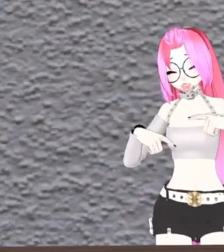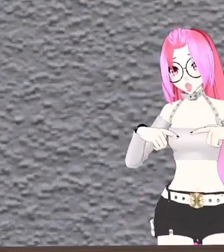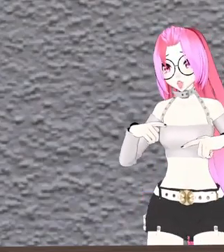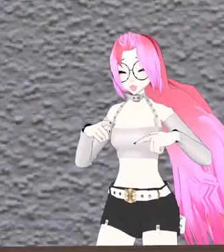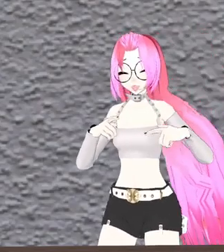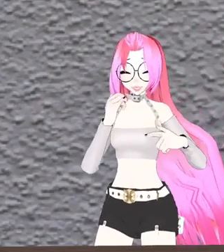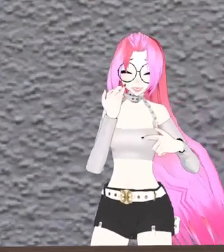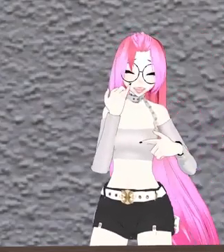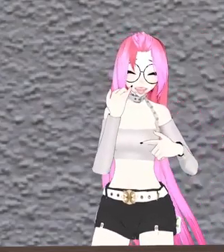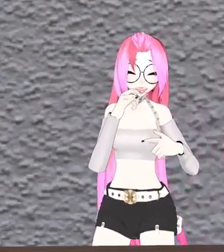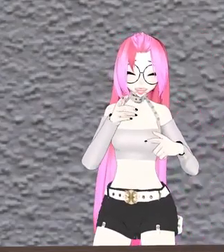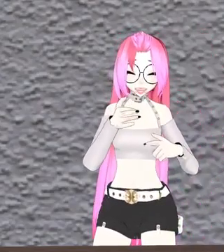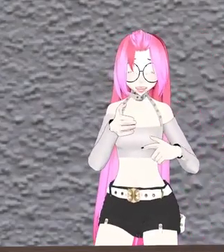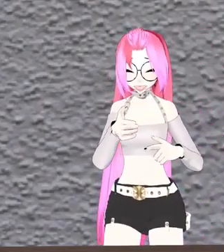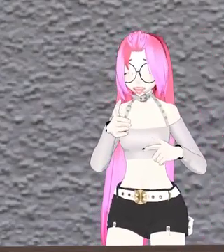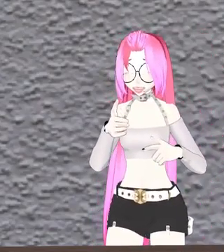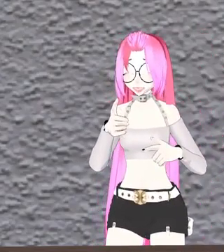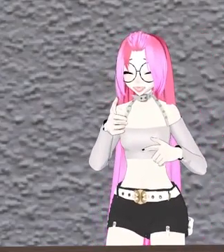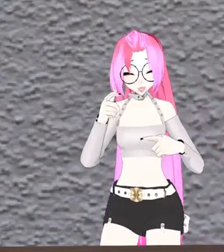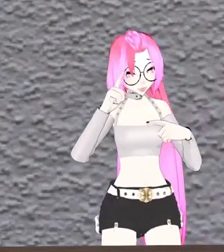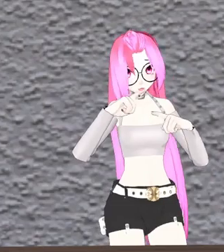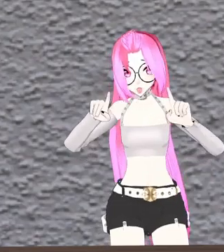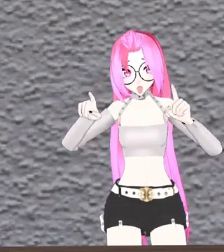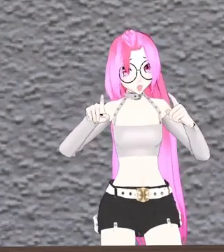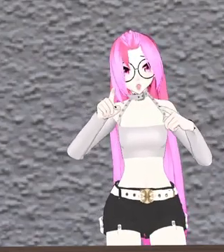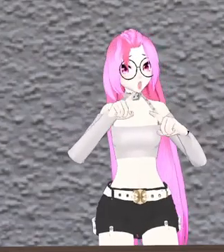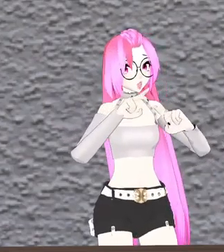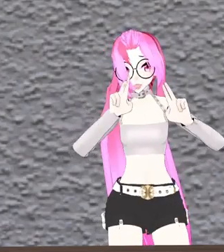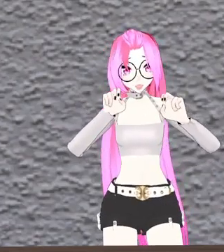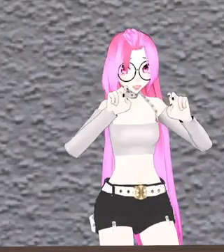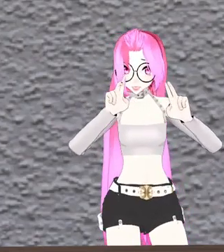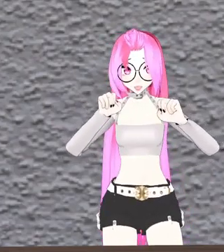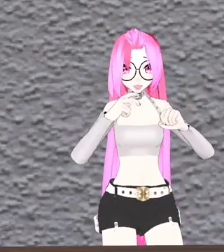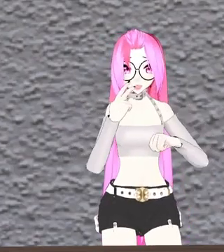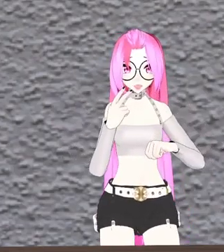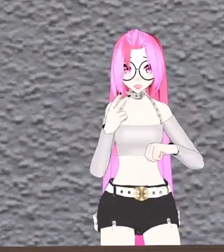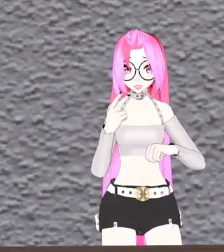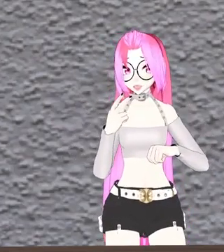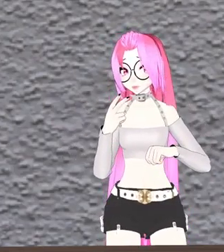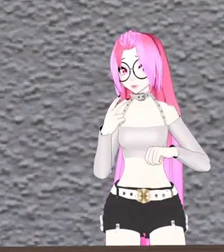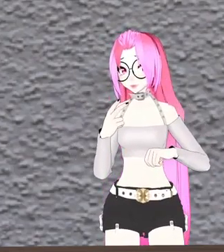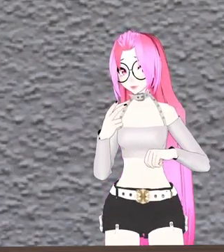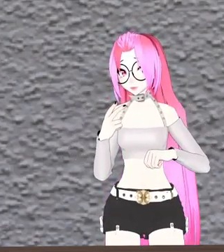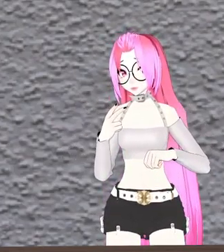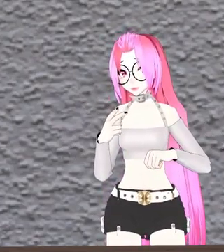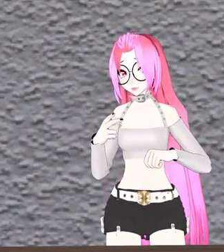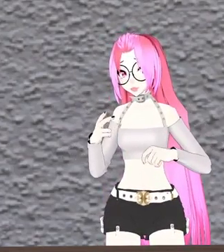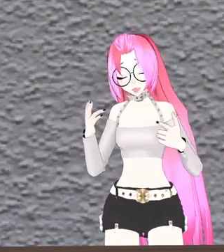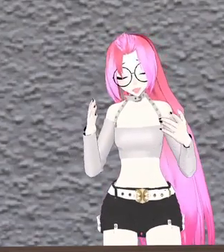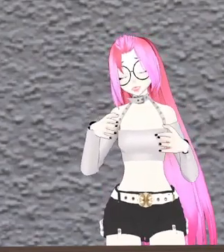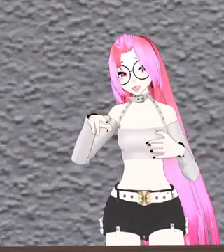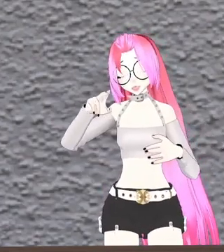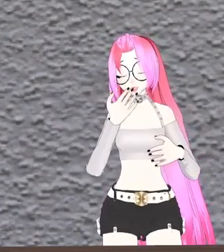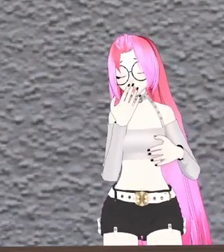cannot. You can see it yourself, but nobody else will be able to see. Yes, it's very